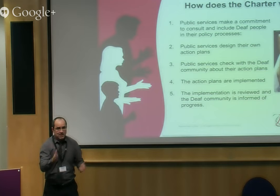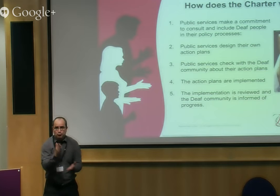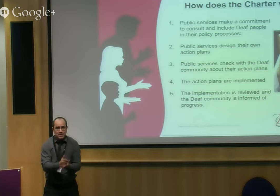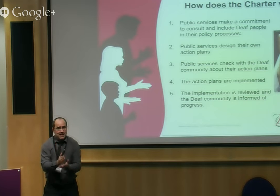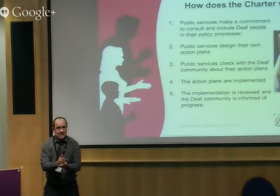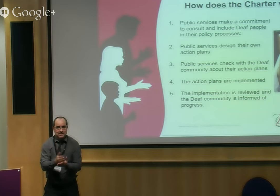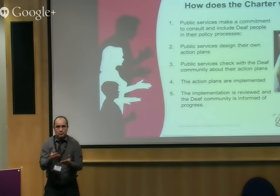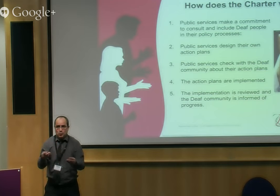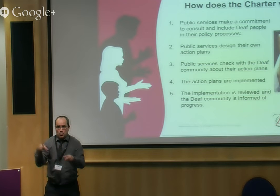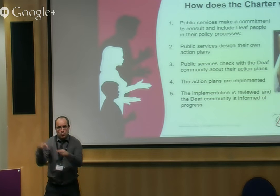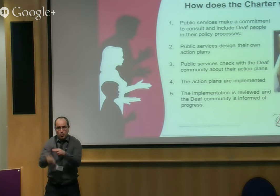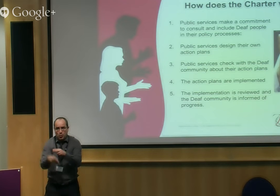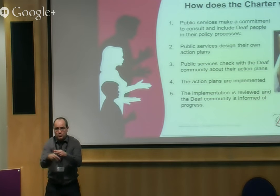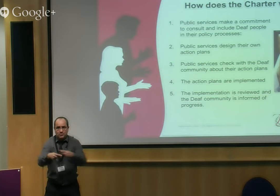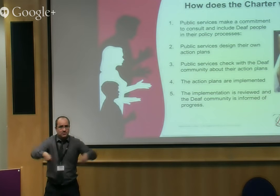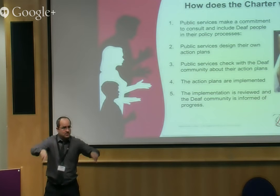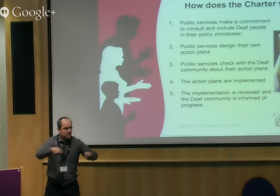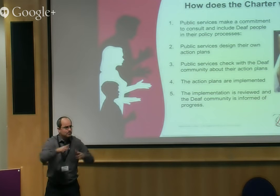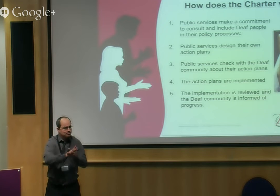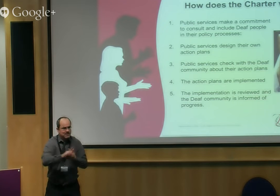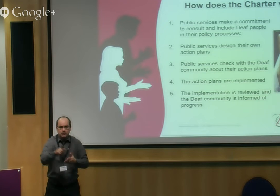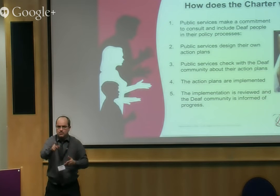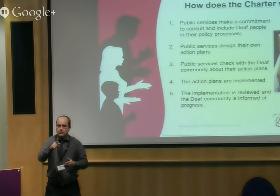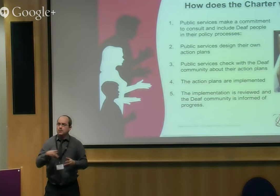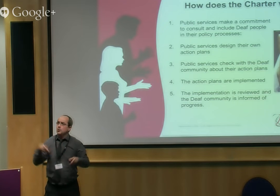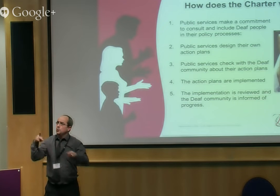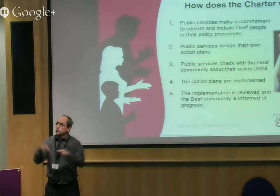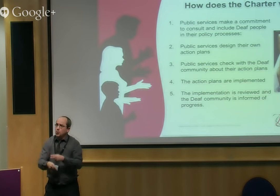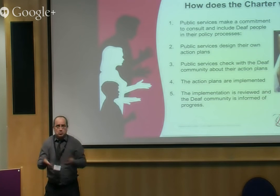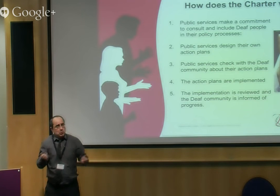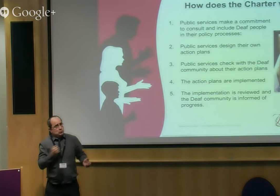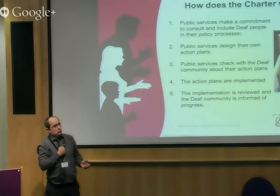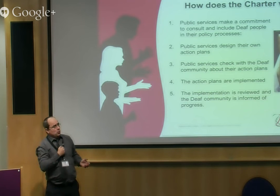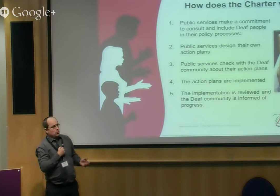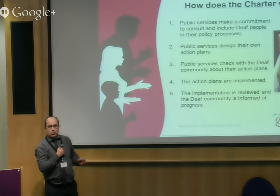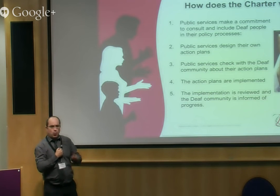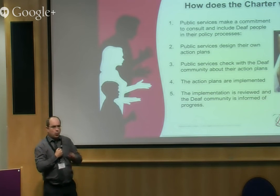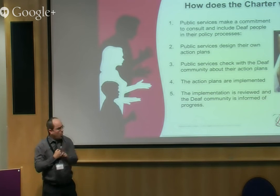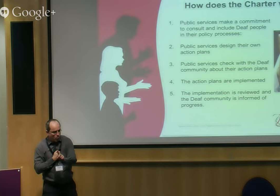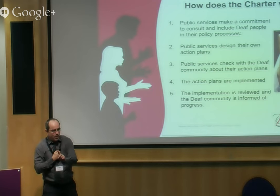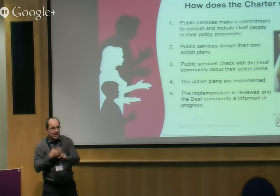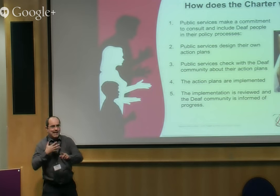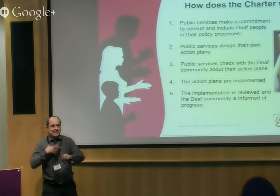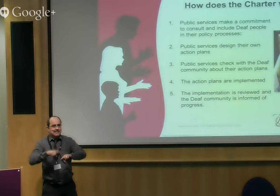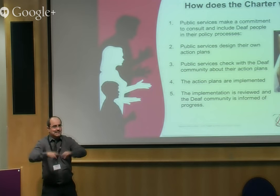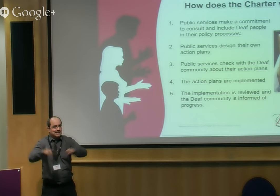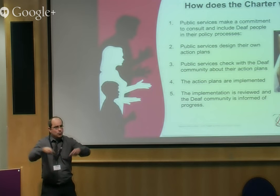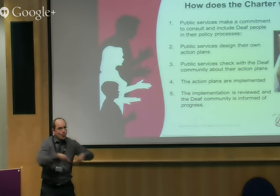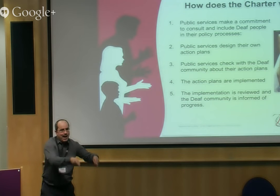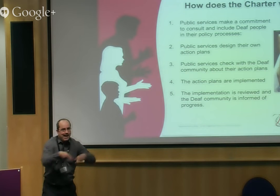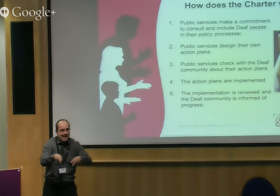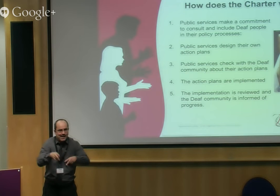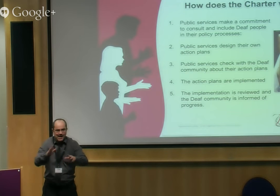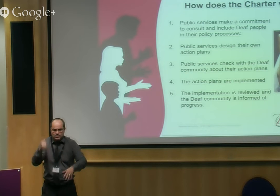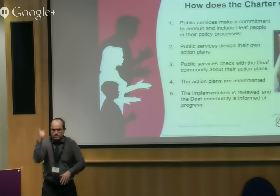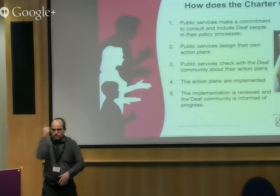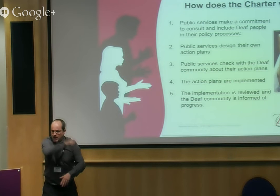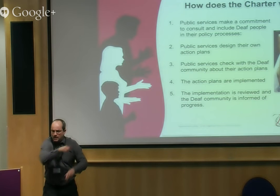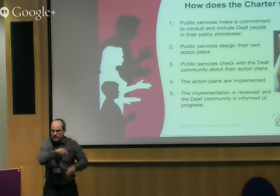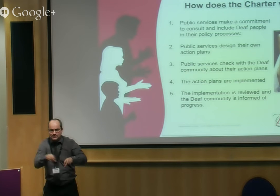see the gaps, what they think can be the ways to resolve an issue. Because putting the service, it's not just about putting the service,